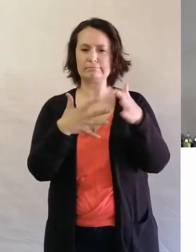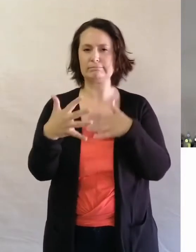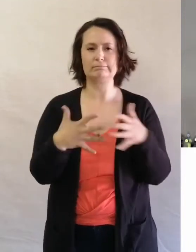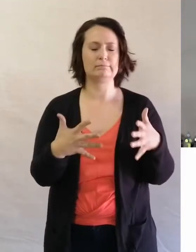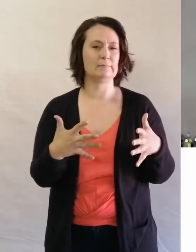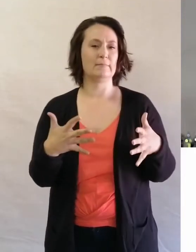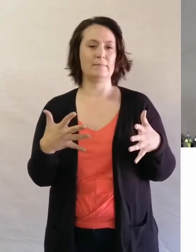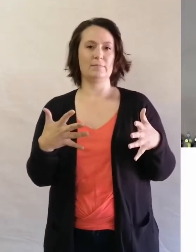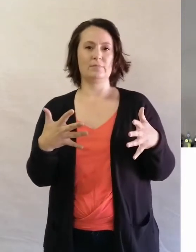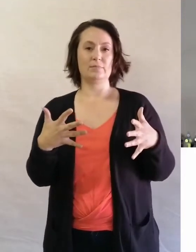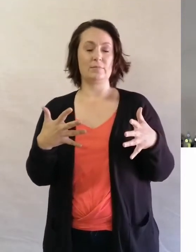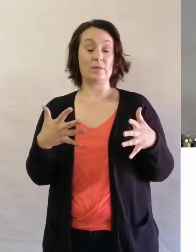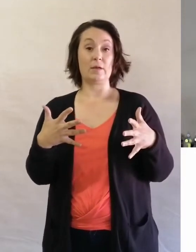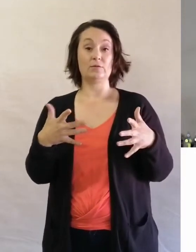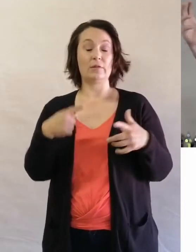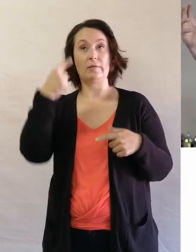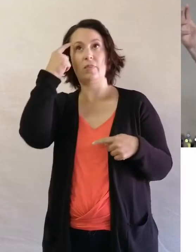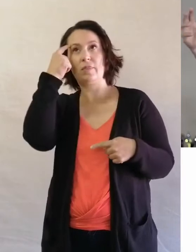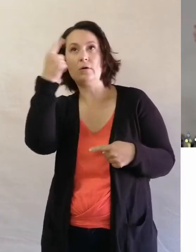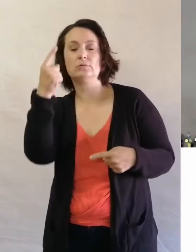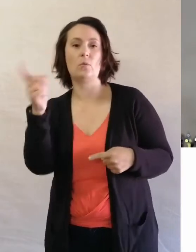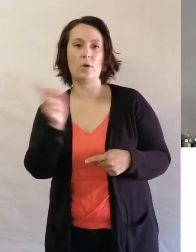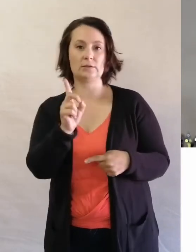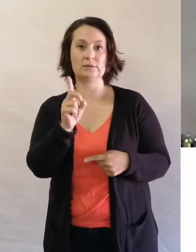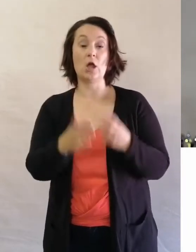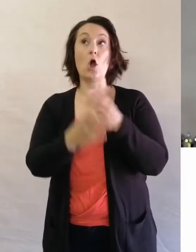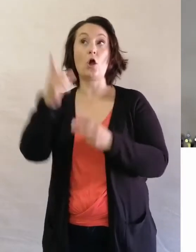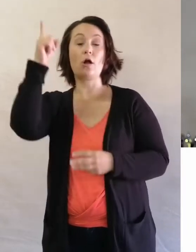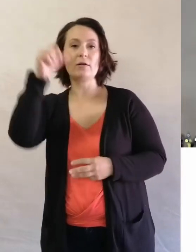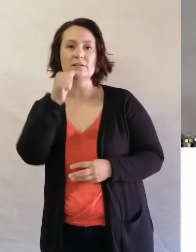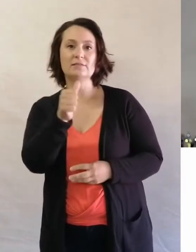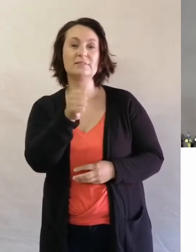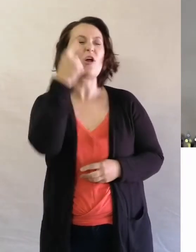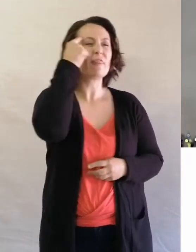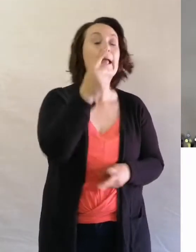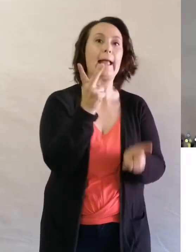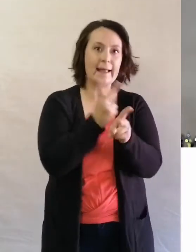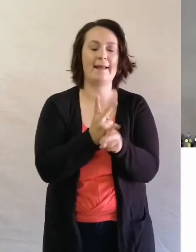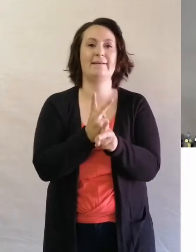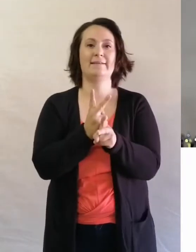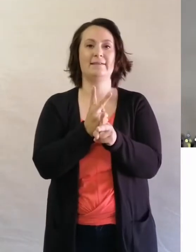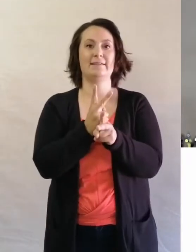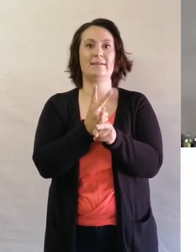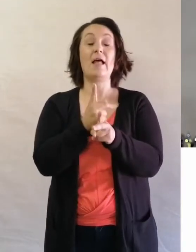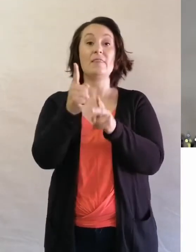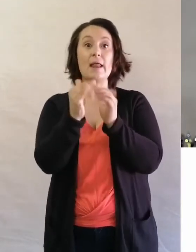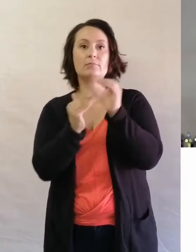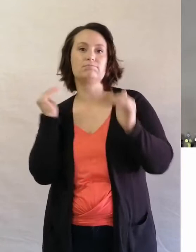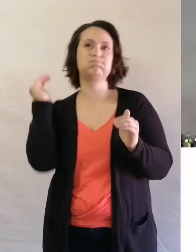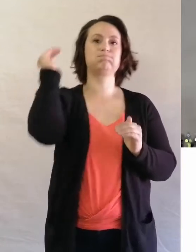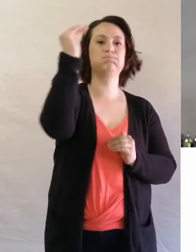of the most outrageous thought you've had. God says, think again, boy, think again, my girl, and I'm going to top